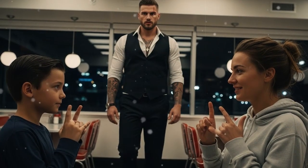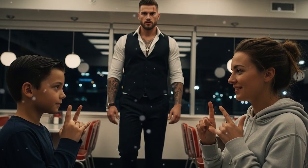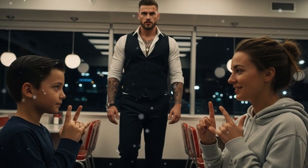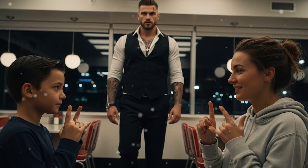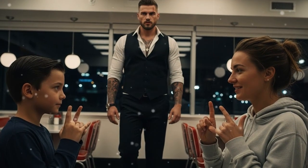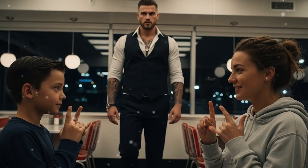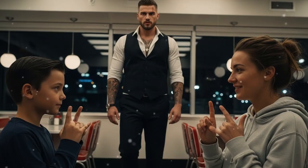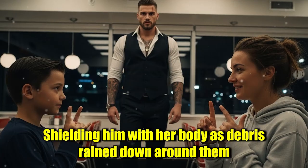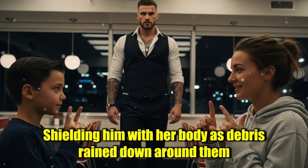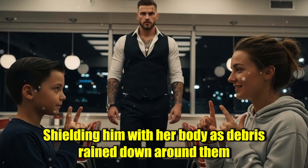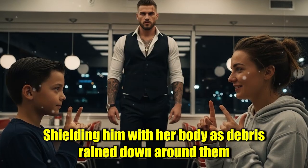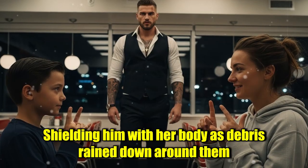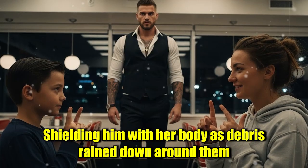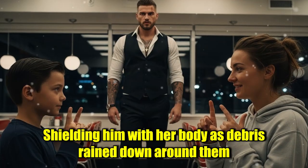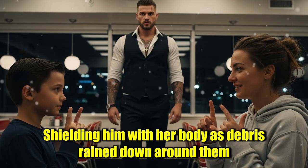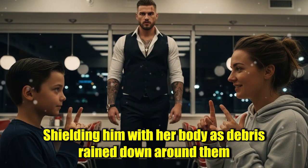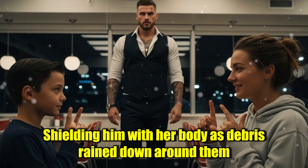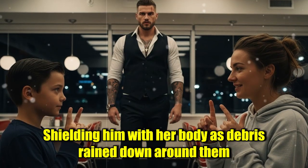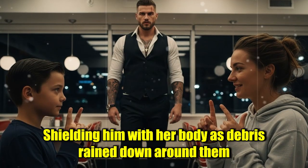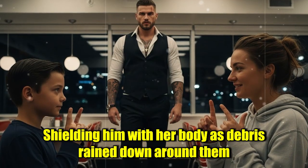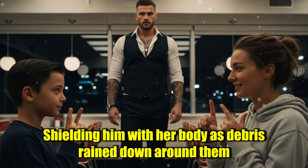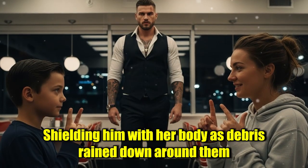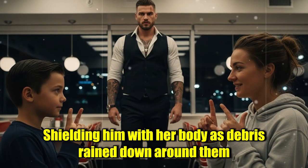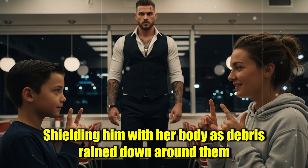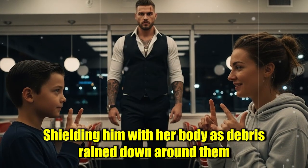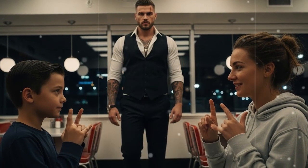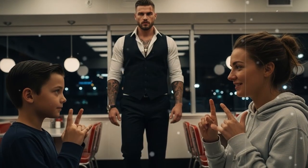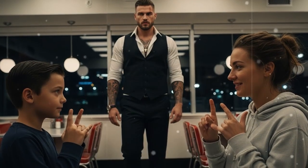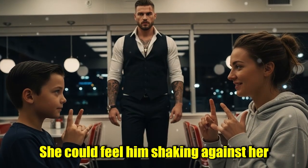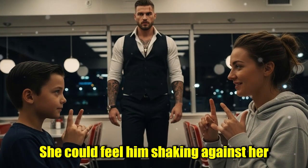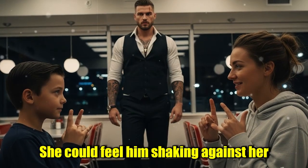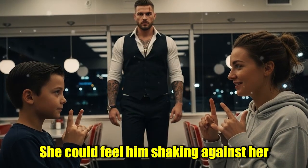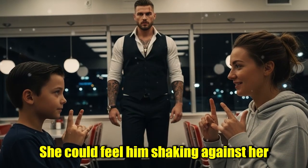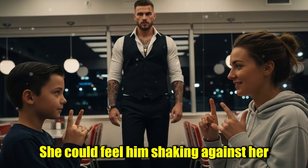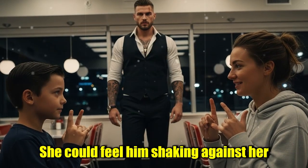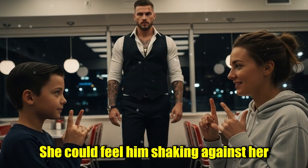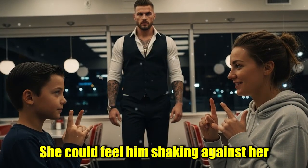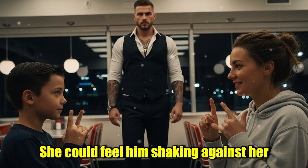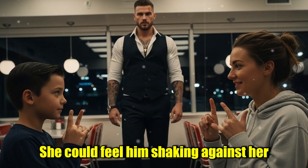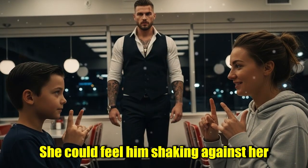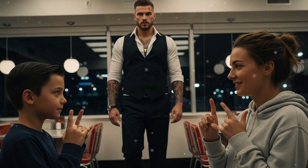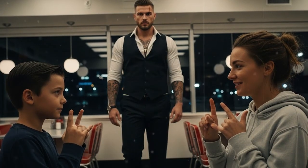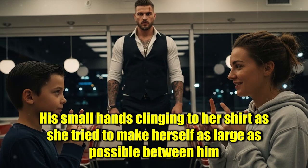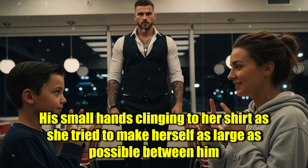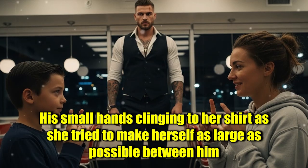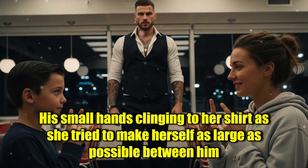her shoulder, shielding him with her body as debris rained down around them. She could feel him shaking against her, his small